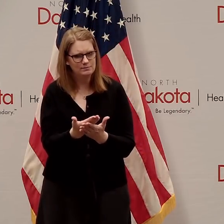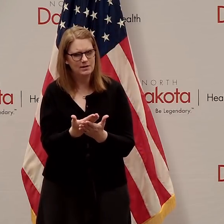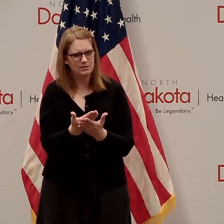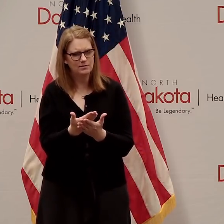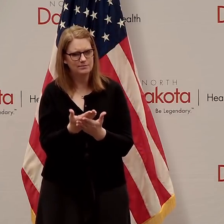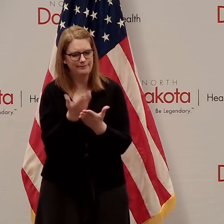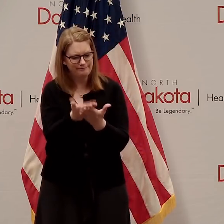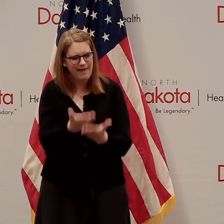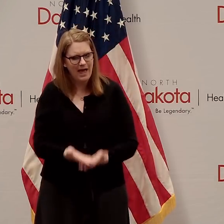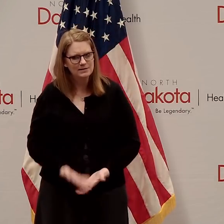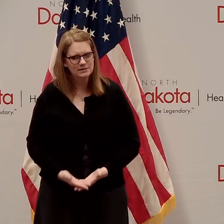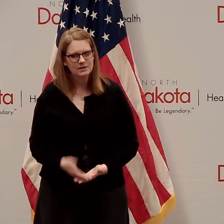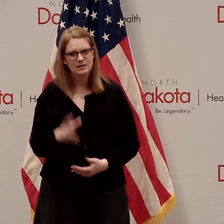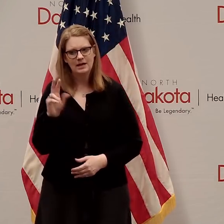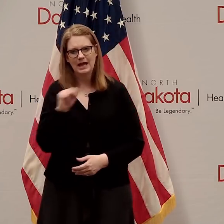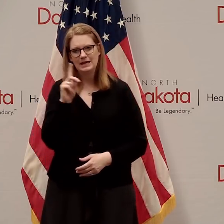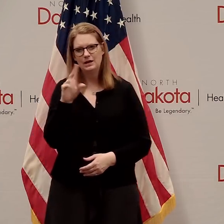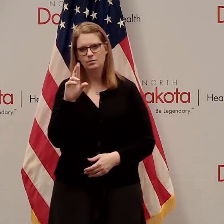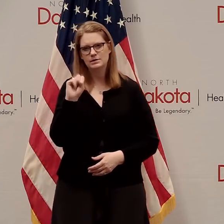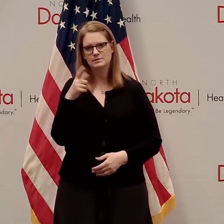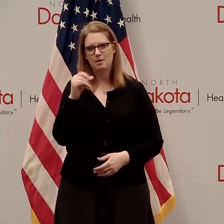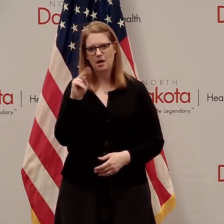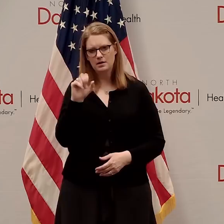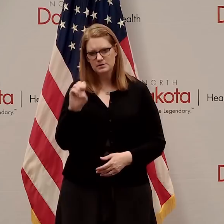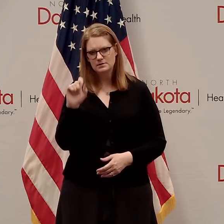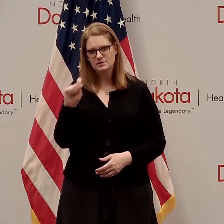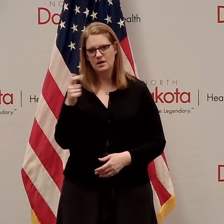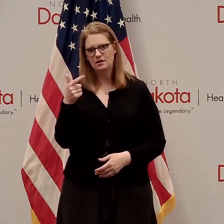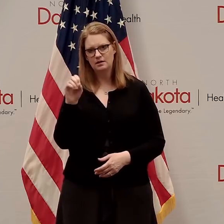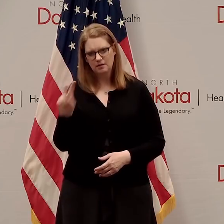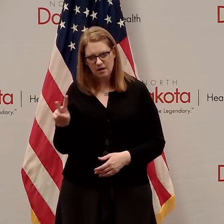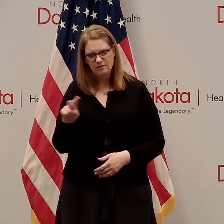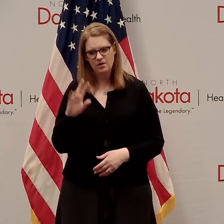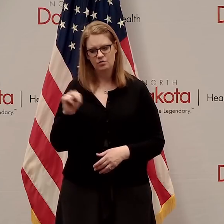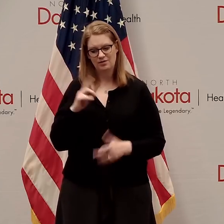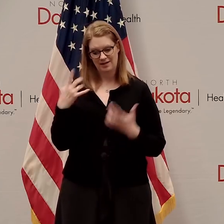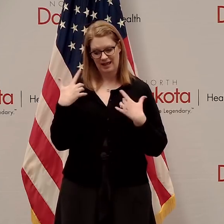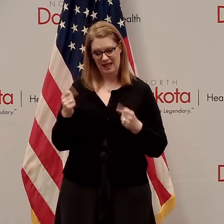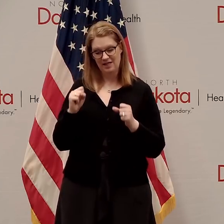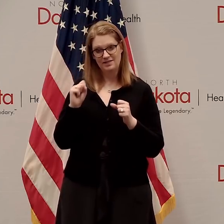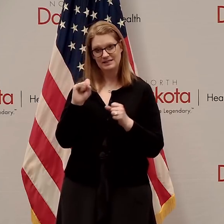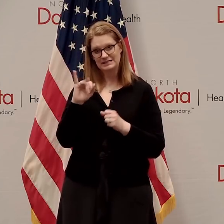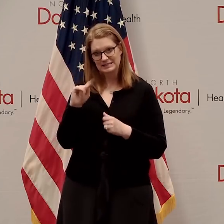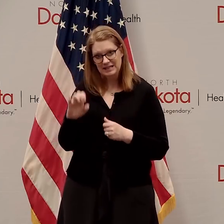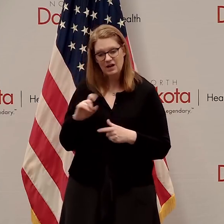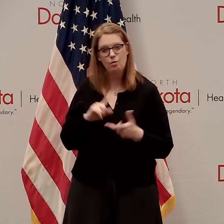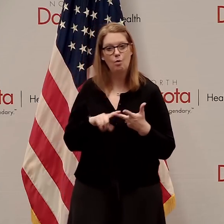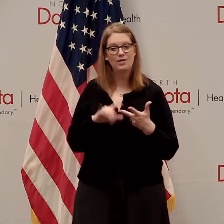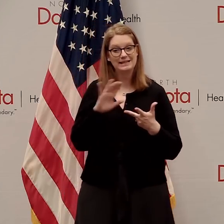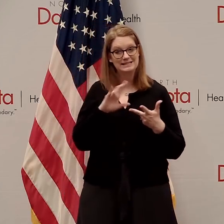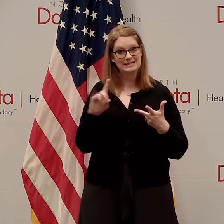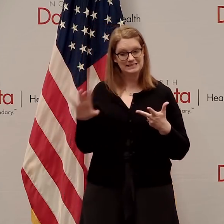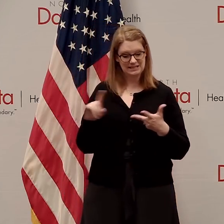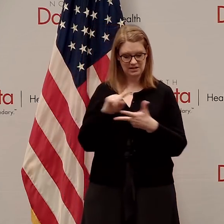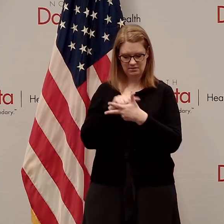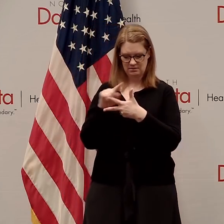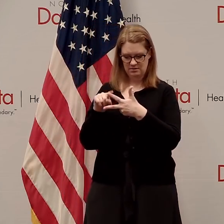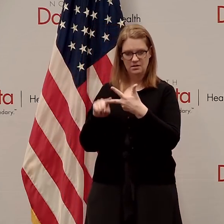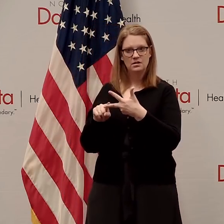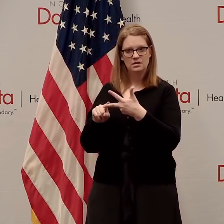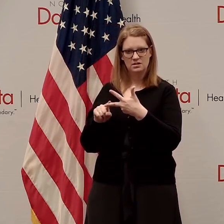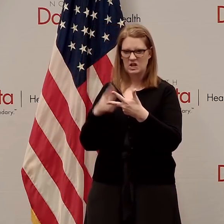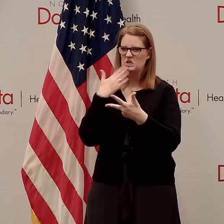own ndresponse.gov, the North Dakota Health site, or the cdc.gov, those are places where you are reliable